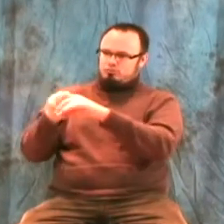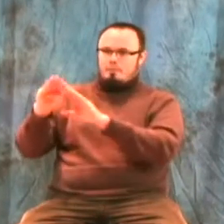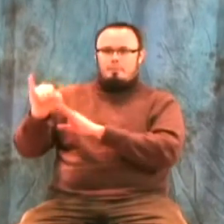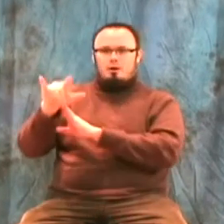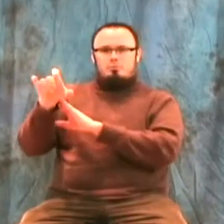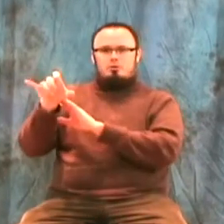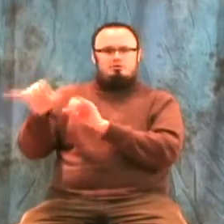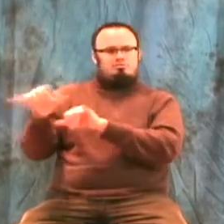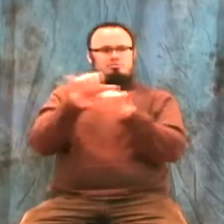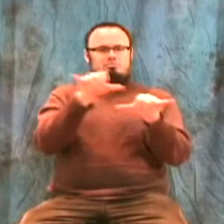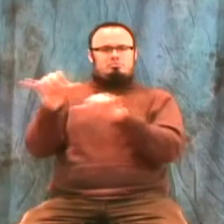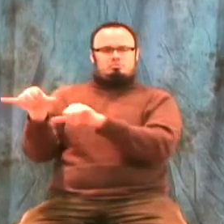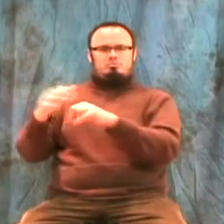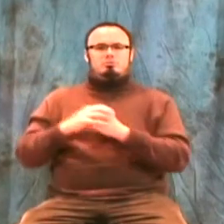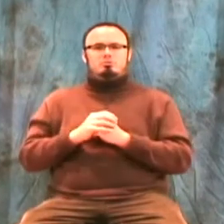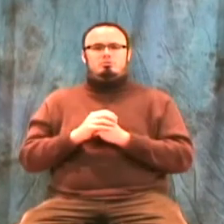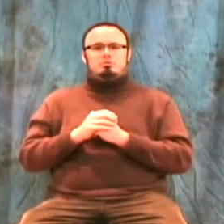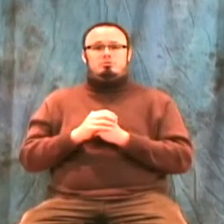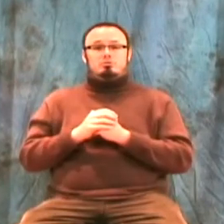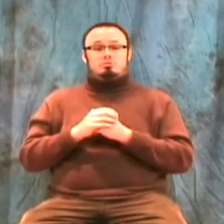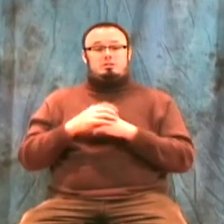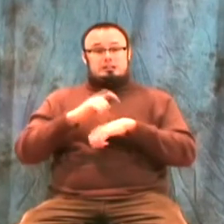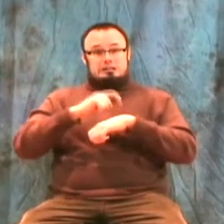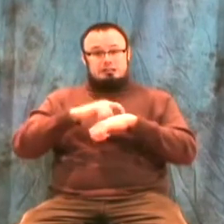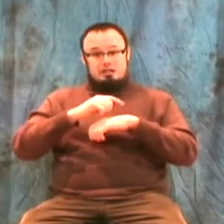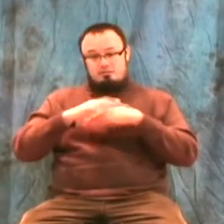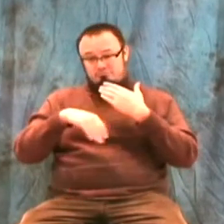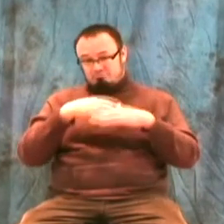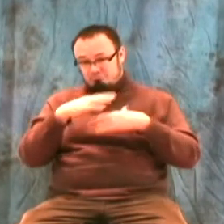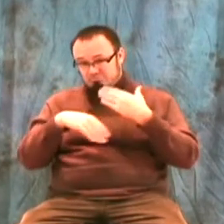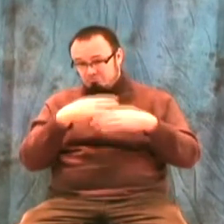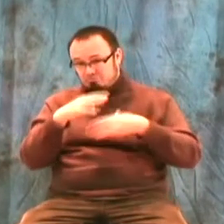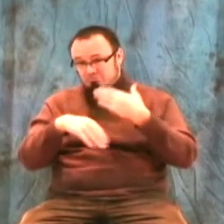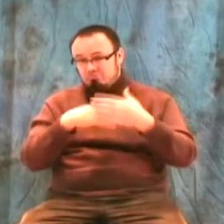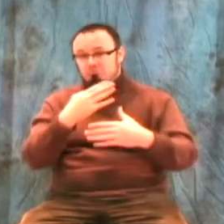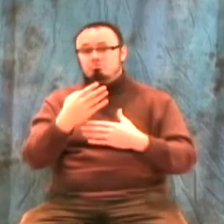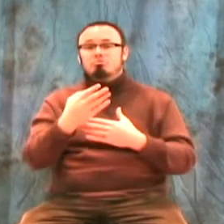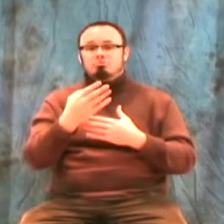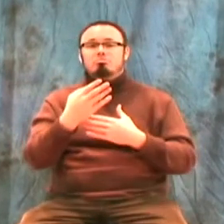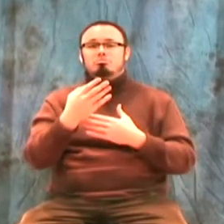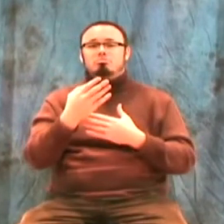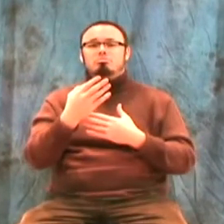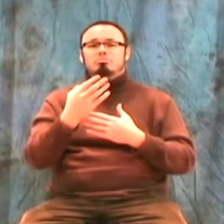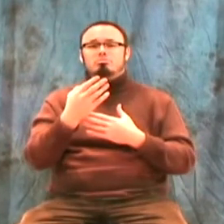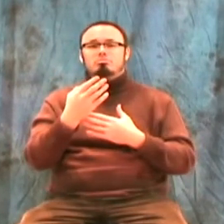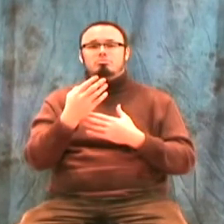in the Bible. Maybe with time, relative or not, the ones examining the